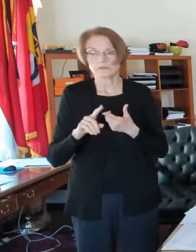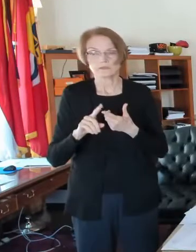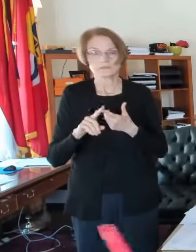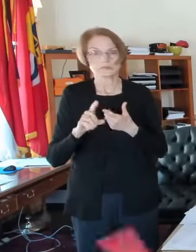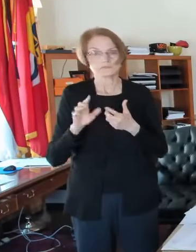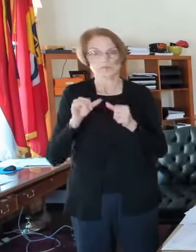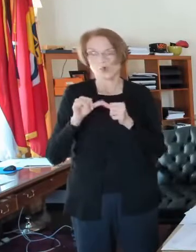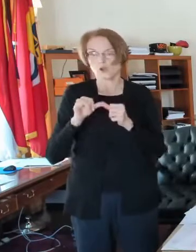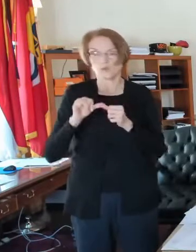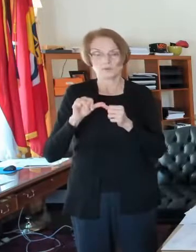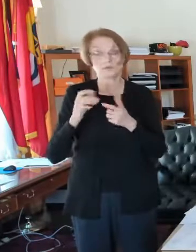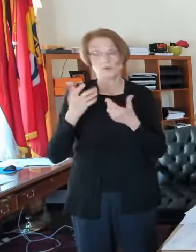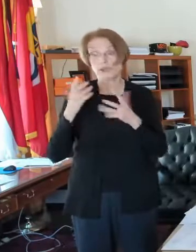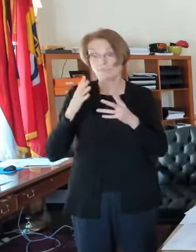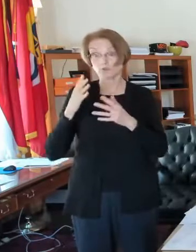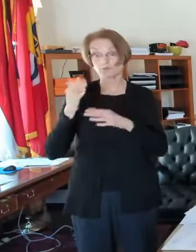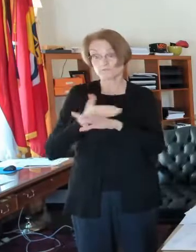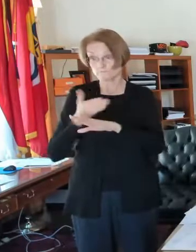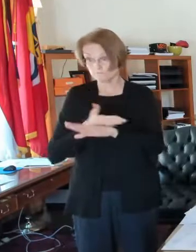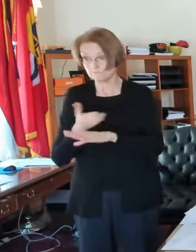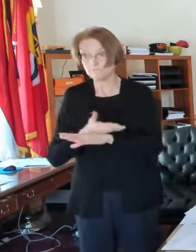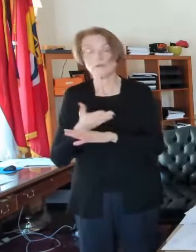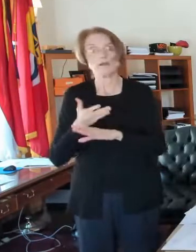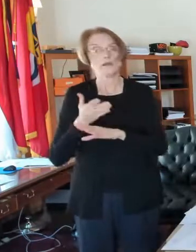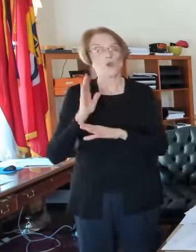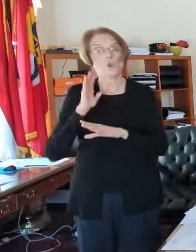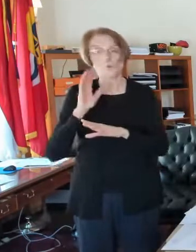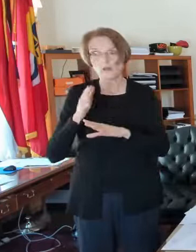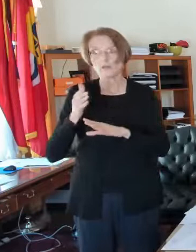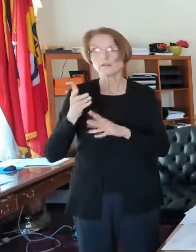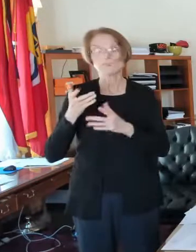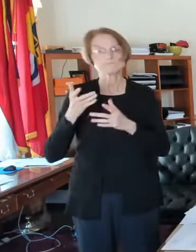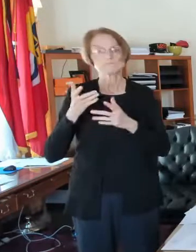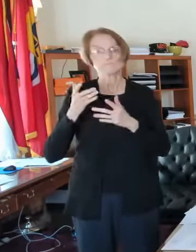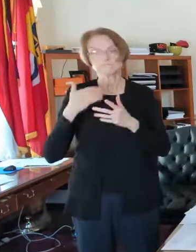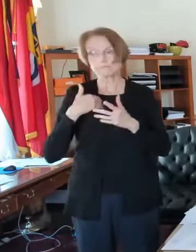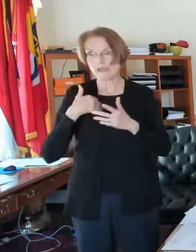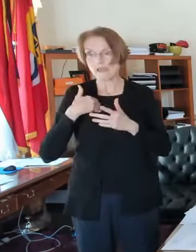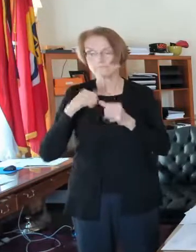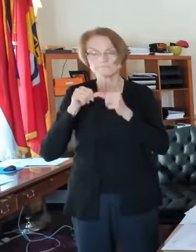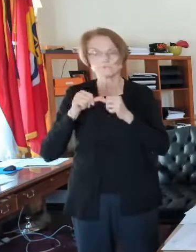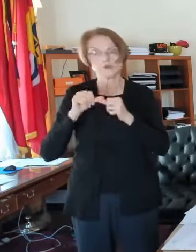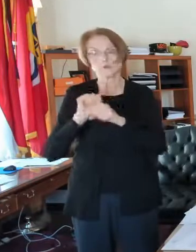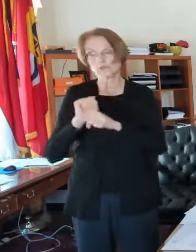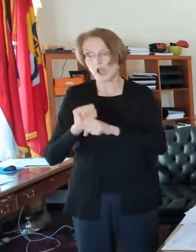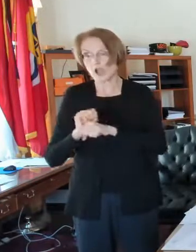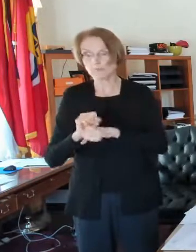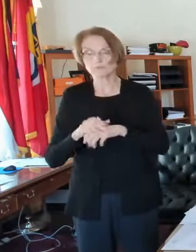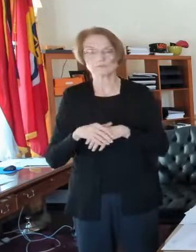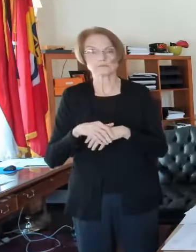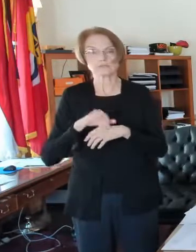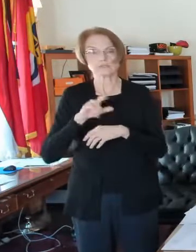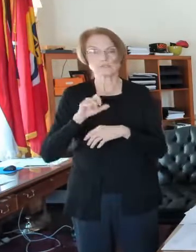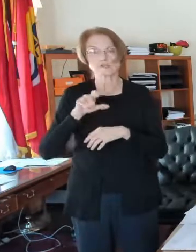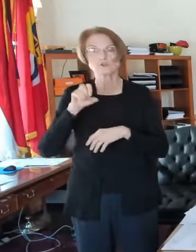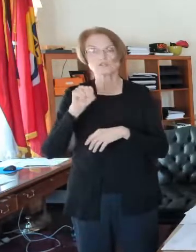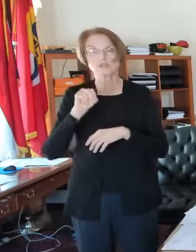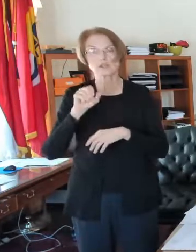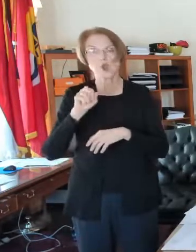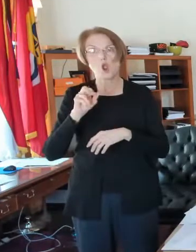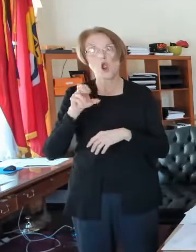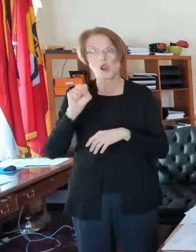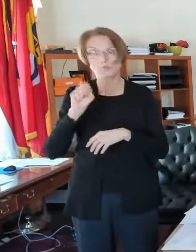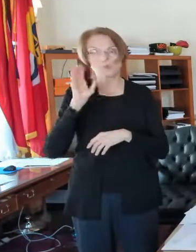ongoing jobs after the construction, but the construction's a lot of jobs. We're expecting Jefferson Arms to begin here within the